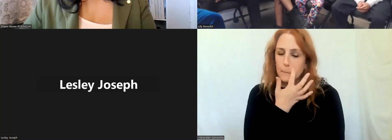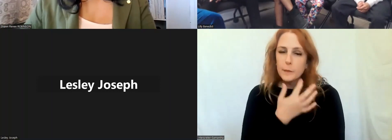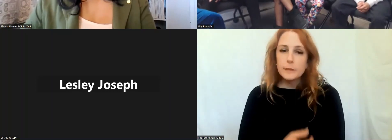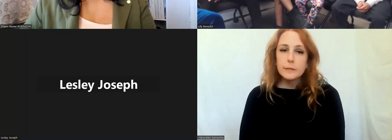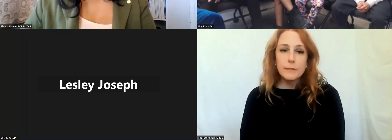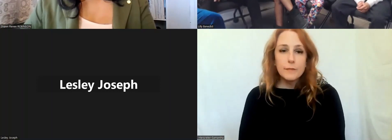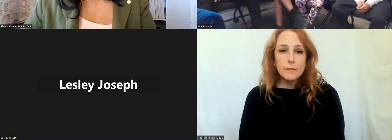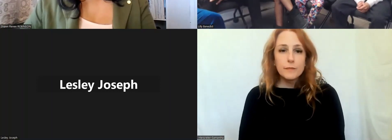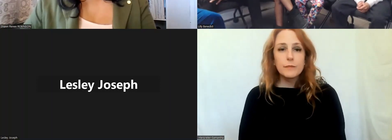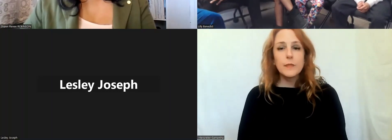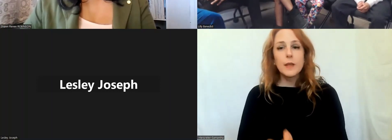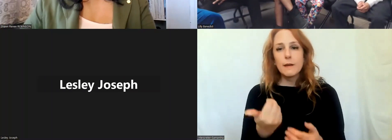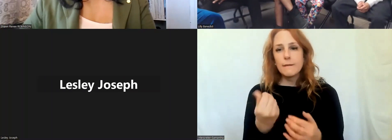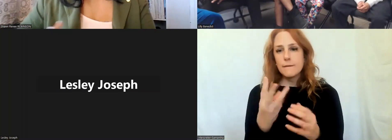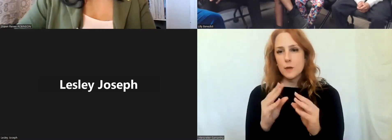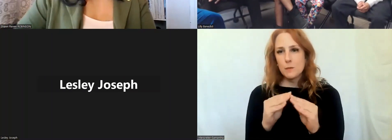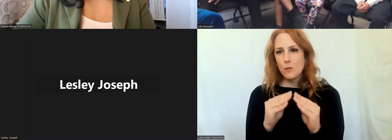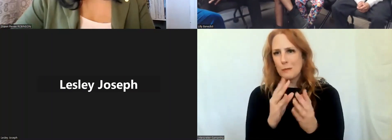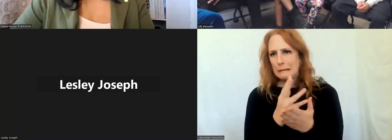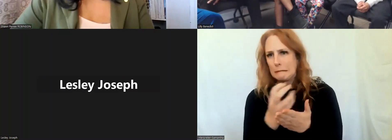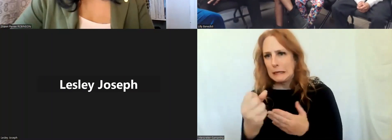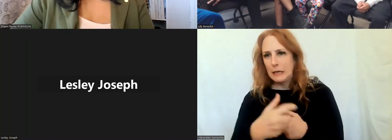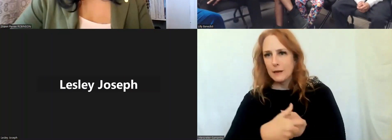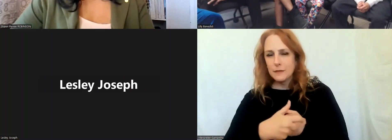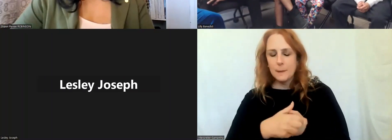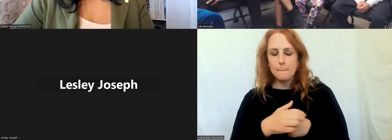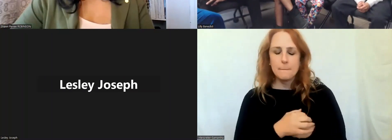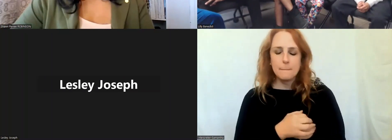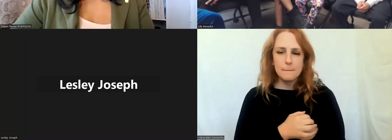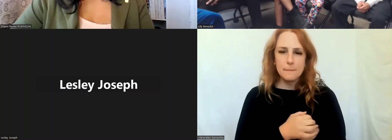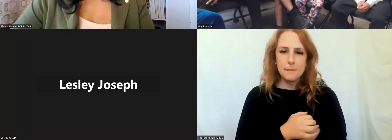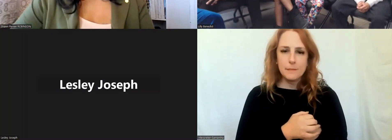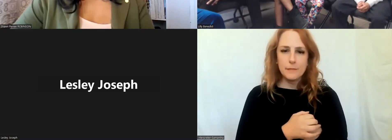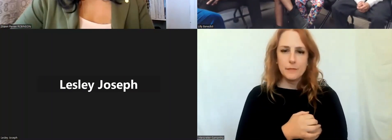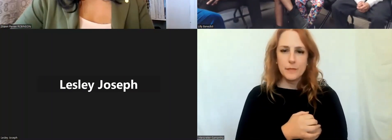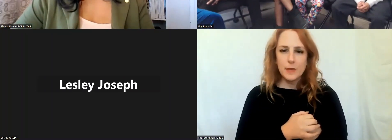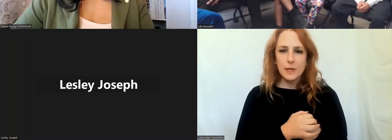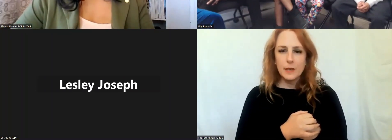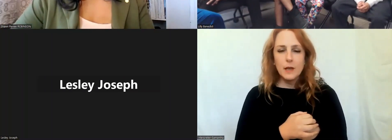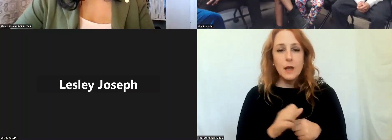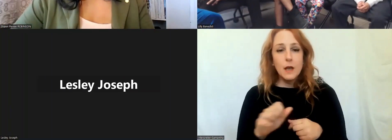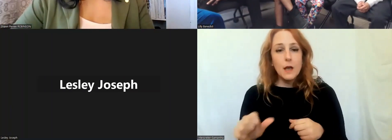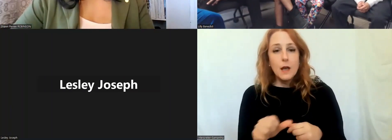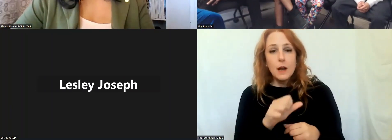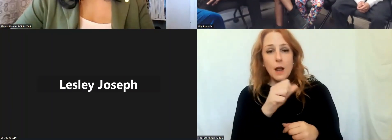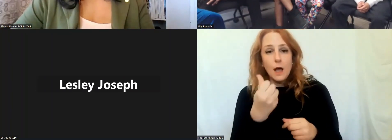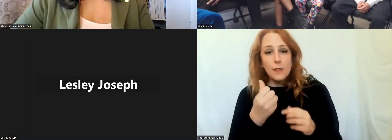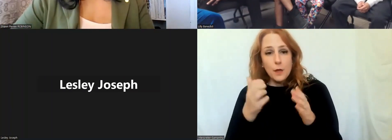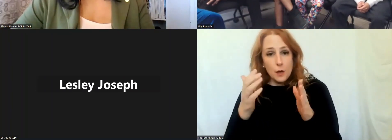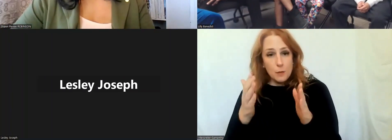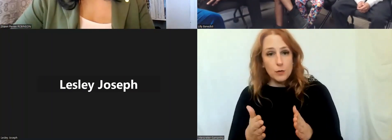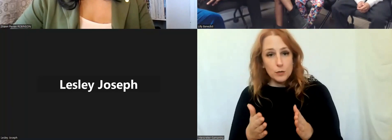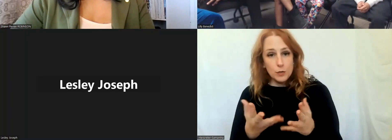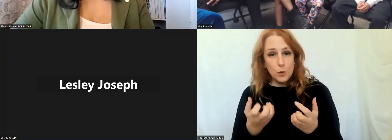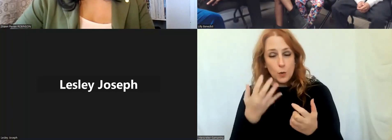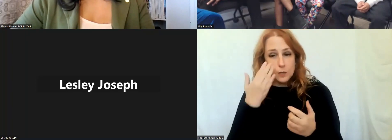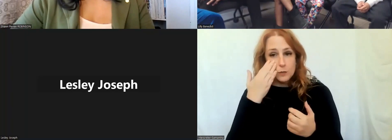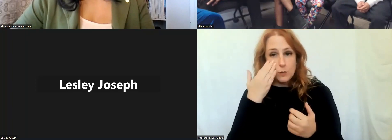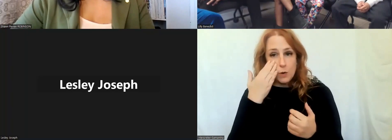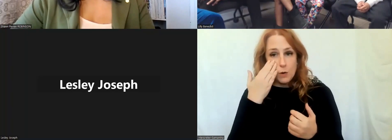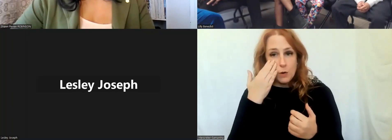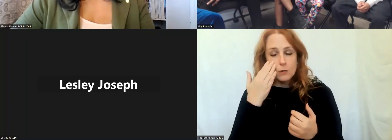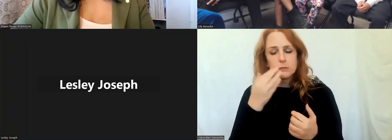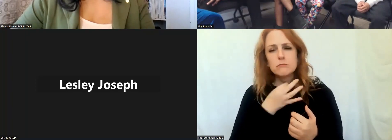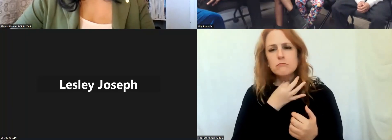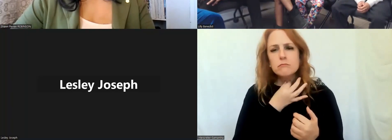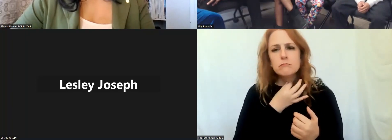We have a couple more. We're running out of time. Okay. So we have another attendee who wants to know, they're